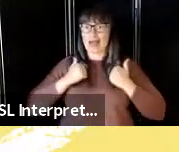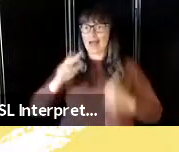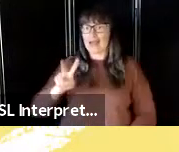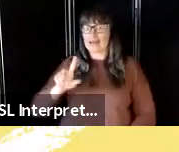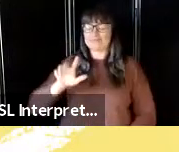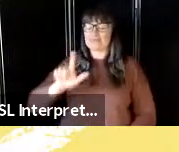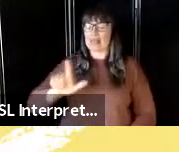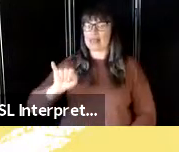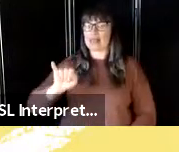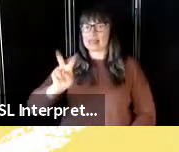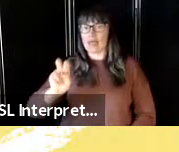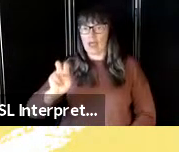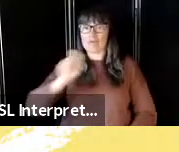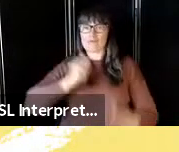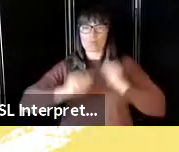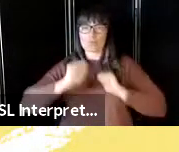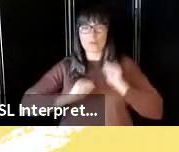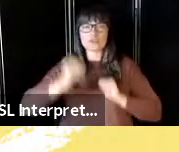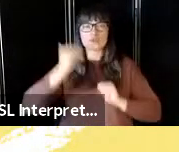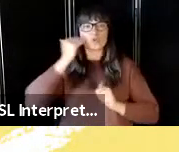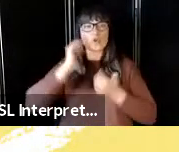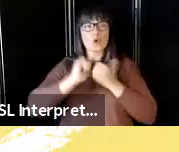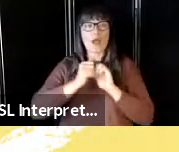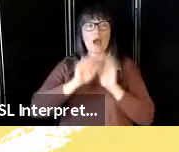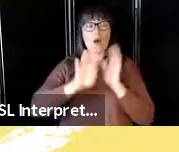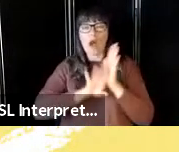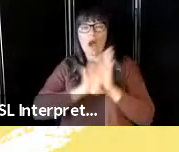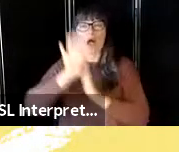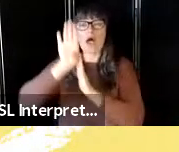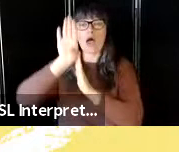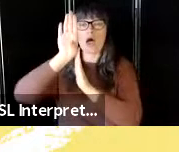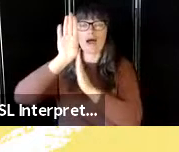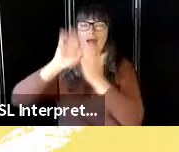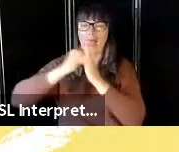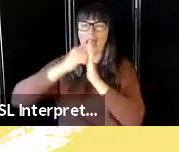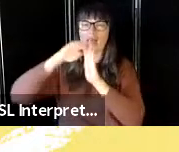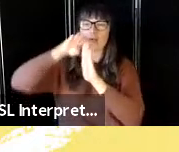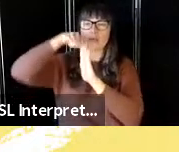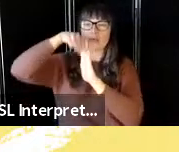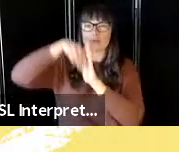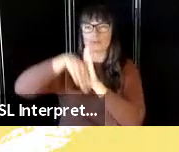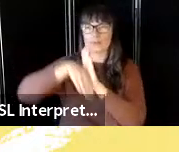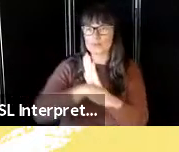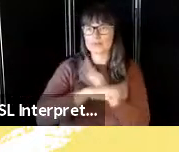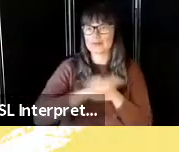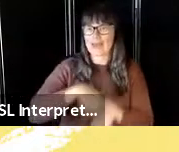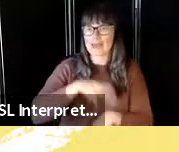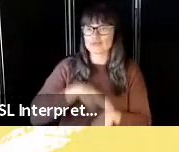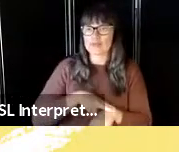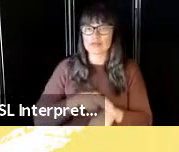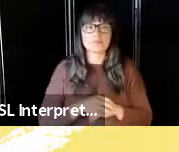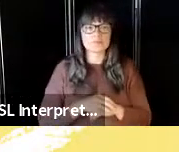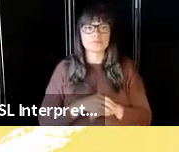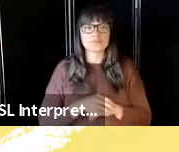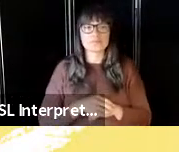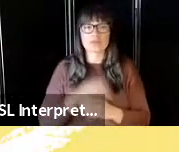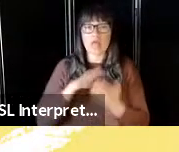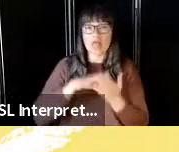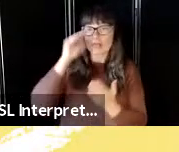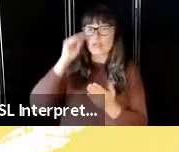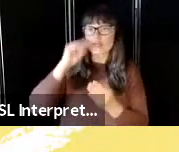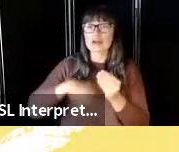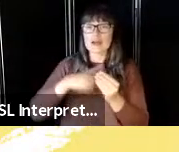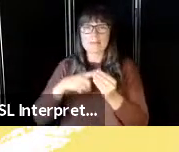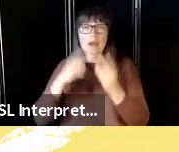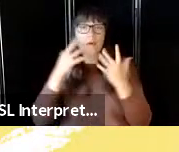know how to bring yourself back if you've gone too extravagantly. Learn all you can about the music or the story or script